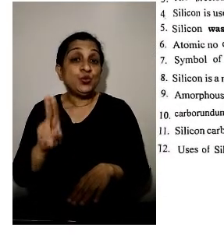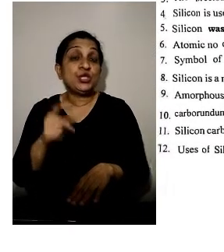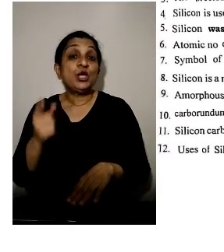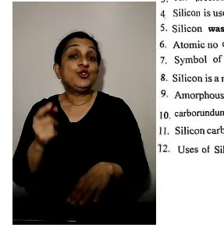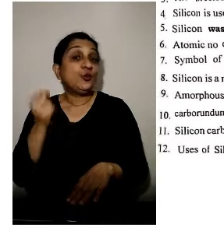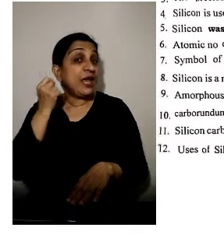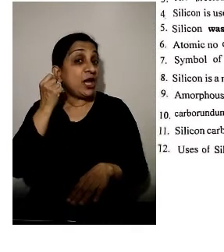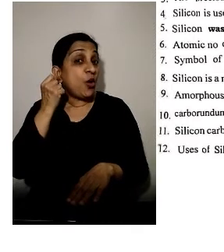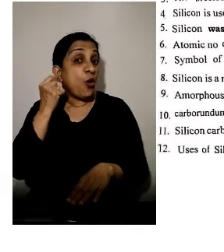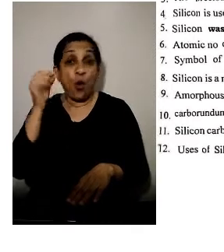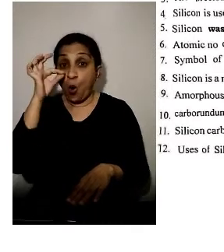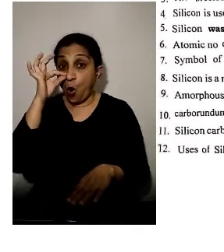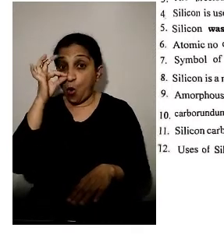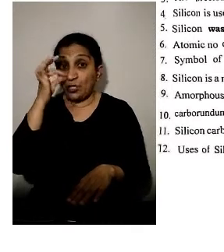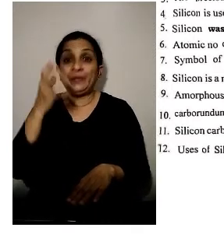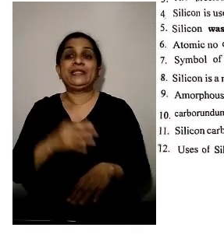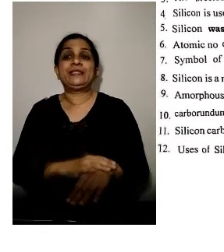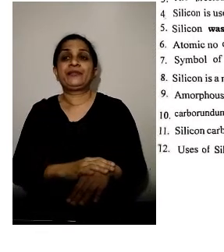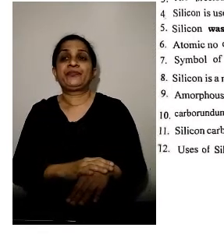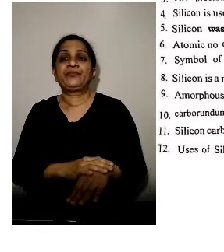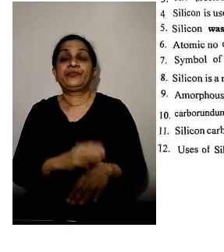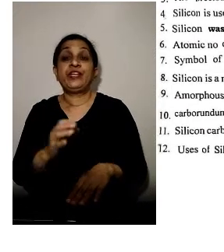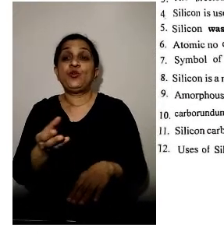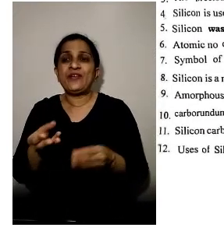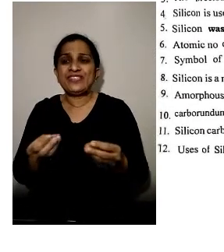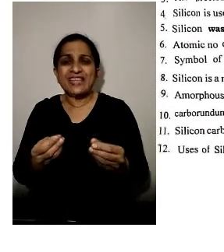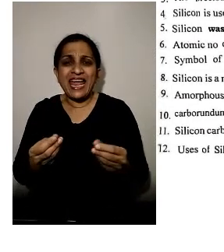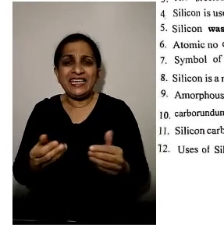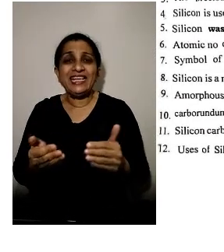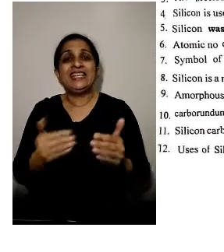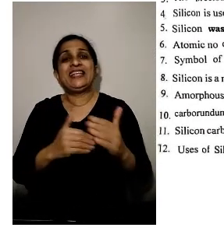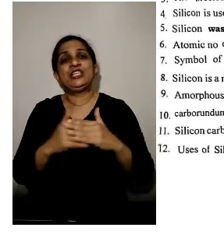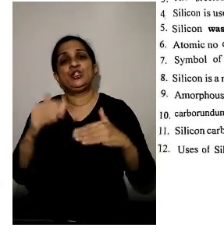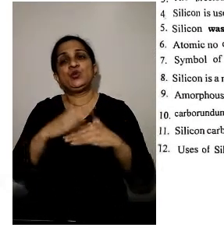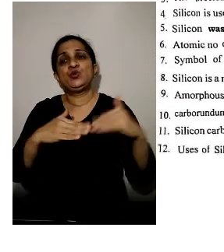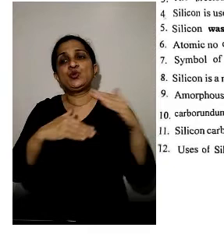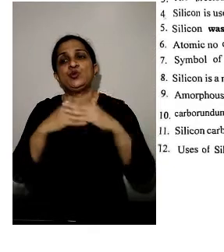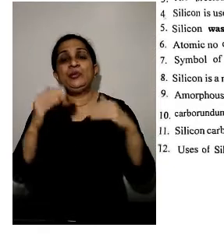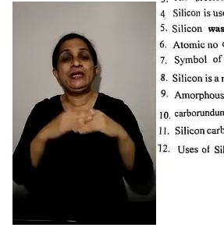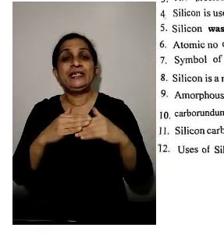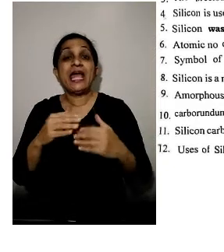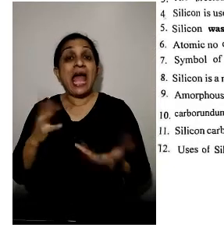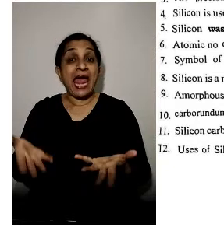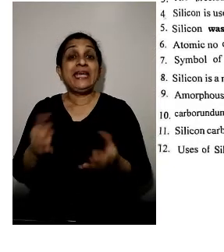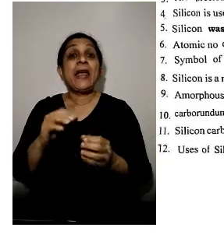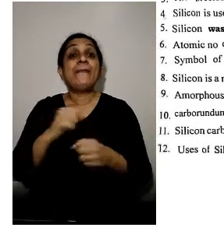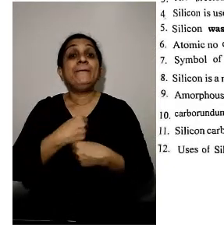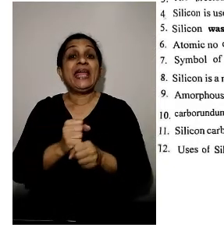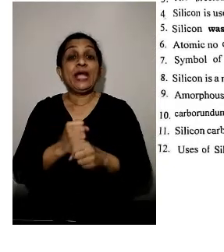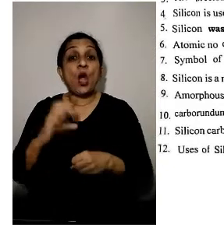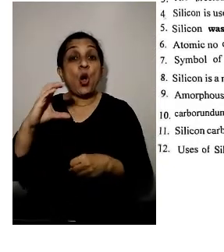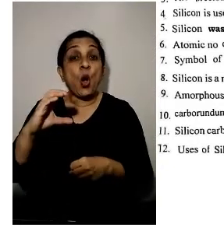used to make ornaments. Then you have sand that is used to build and